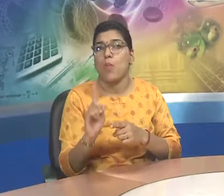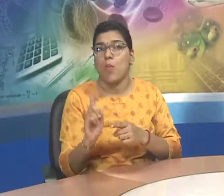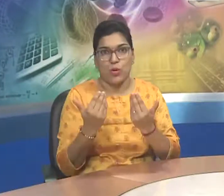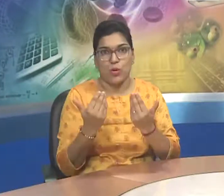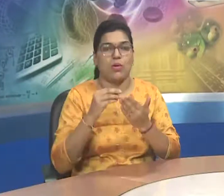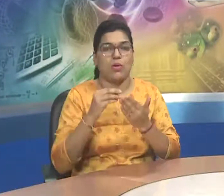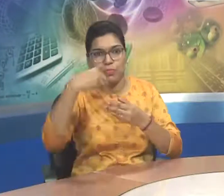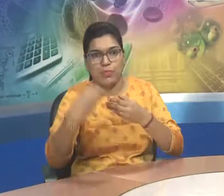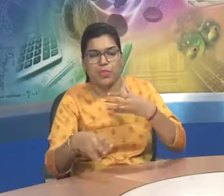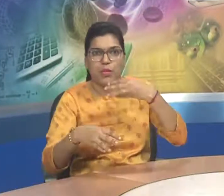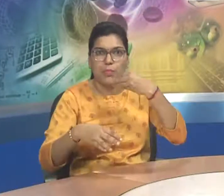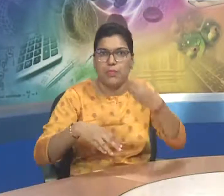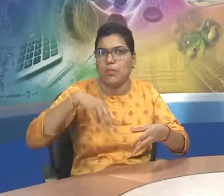all the time.